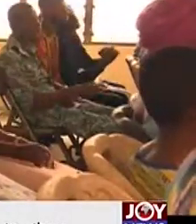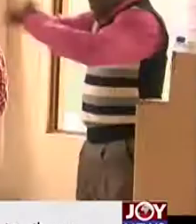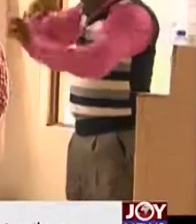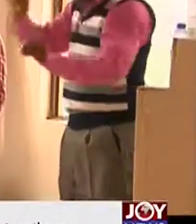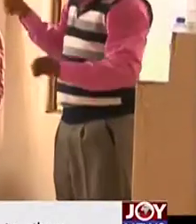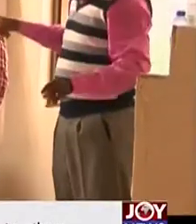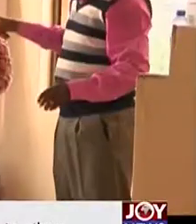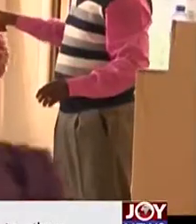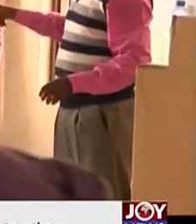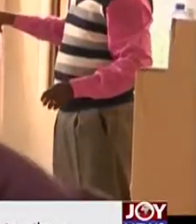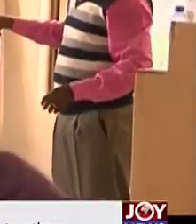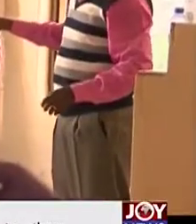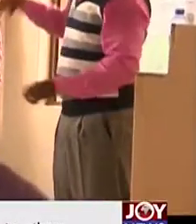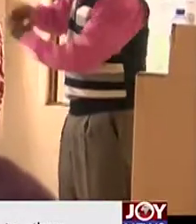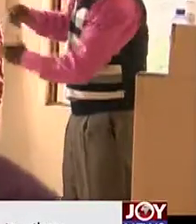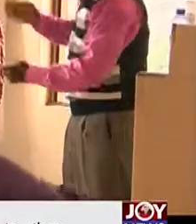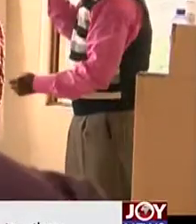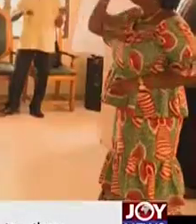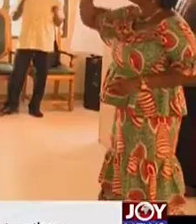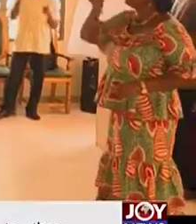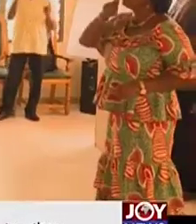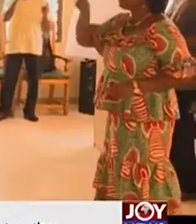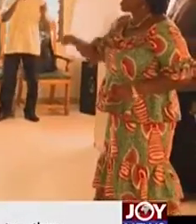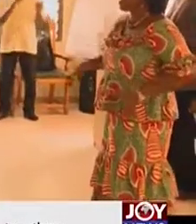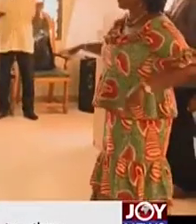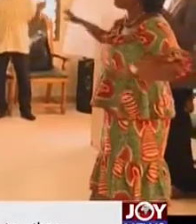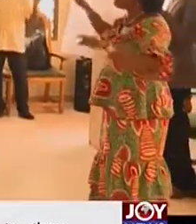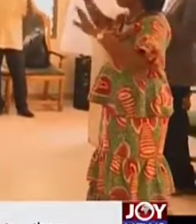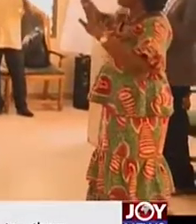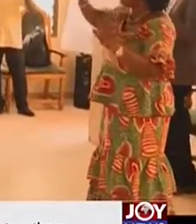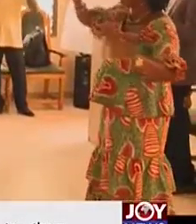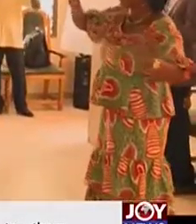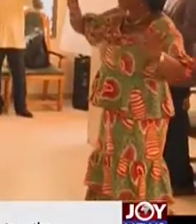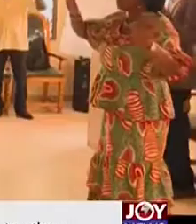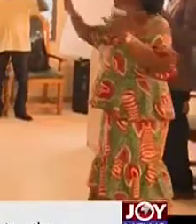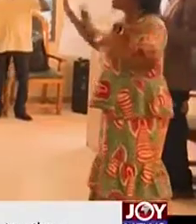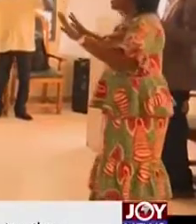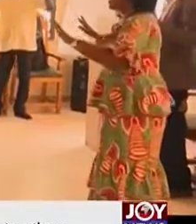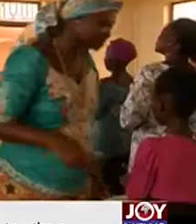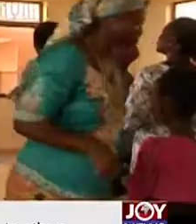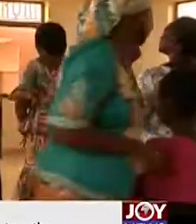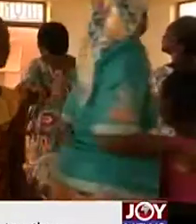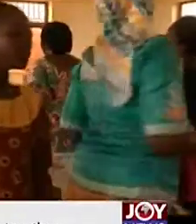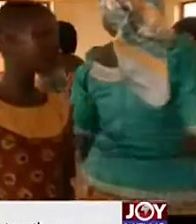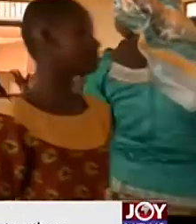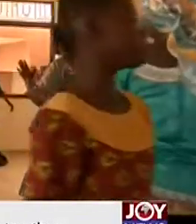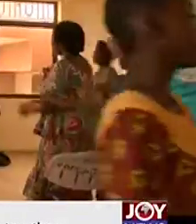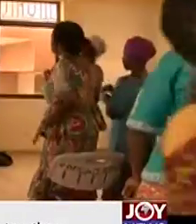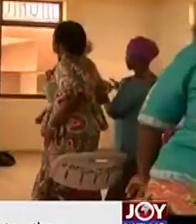questions. It's very interactive. After 30 minutes, the sermon ends. The thights and offerings are taken